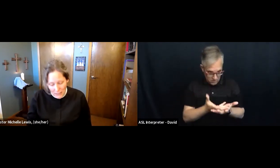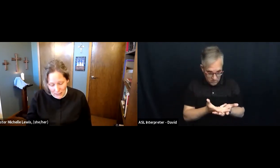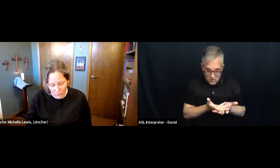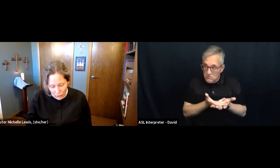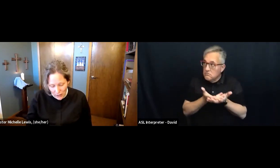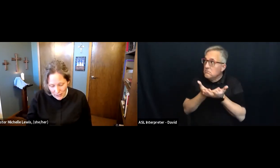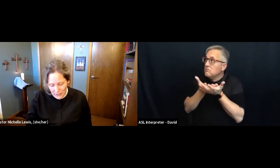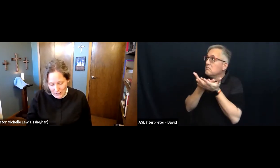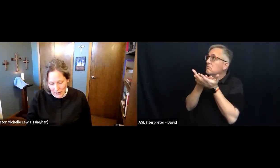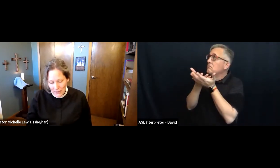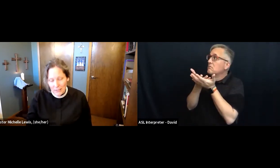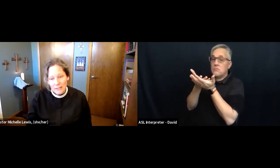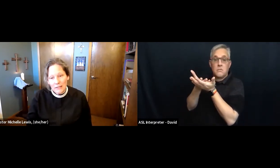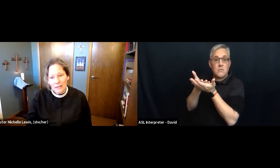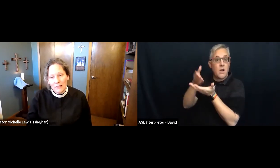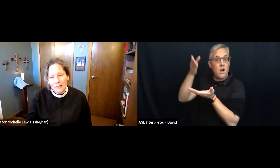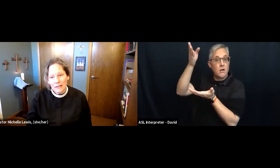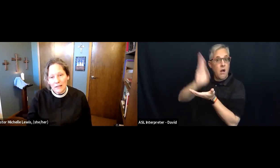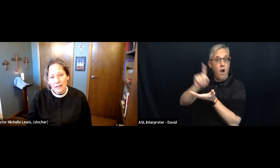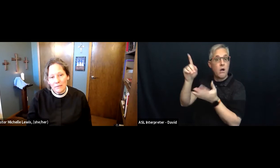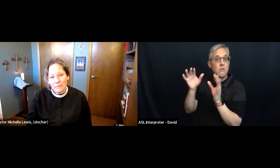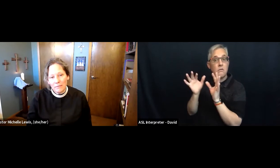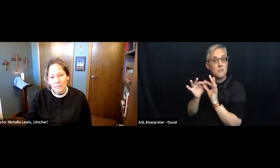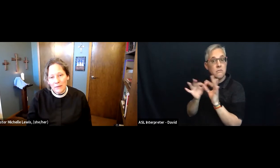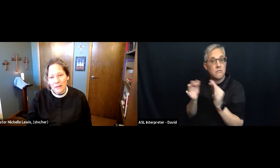God's message for us in that